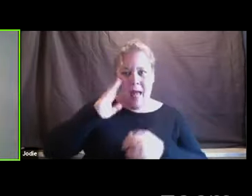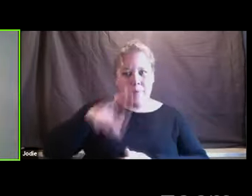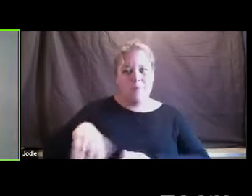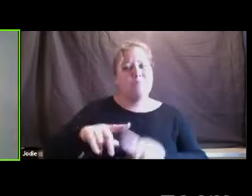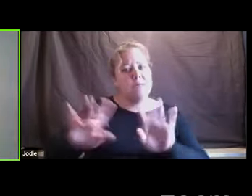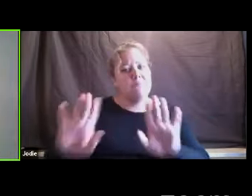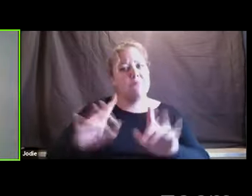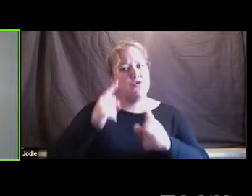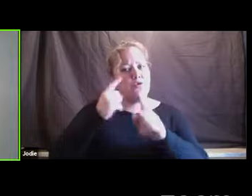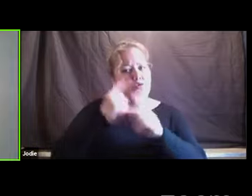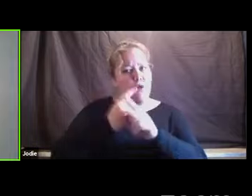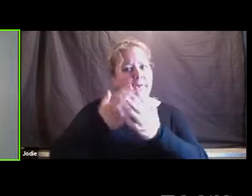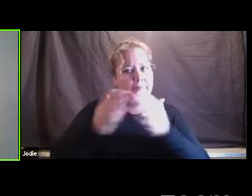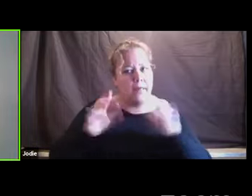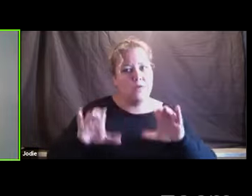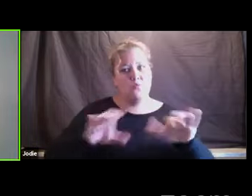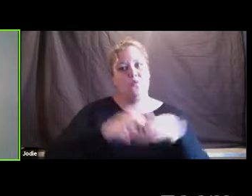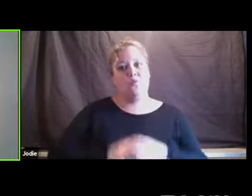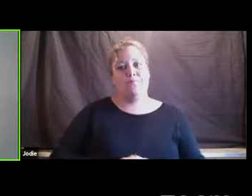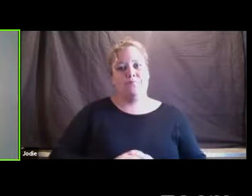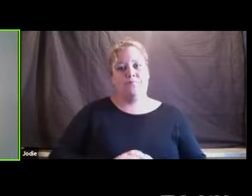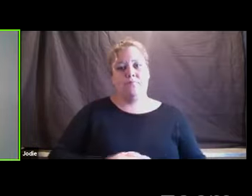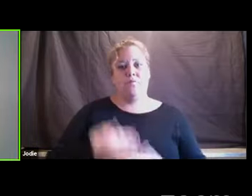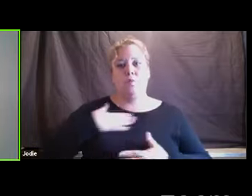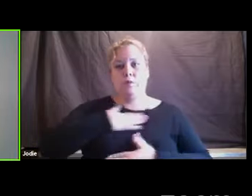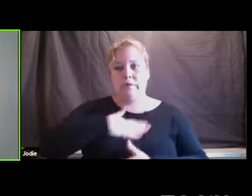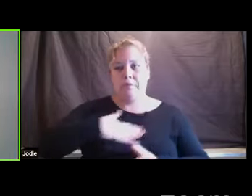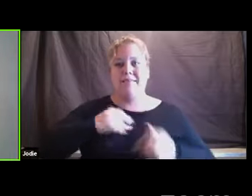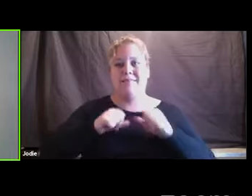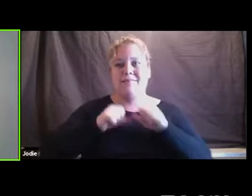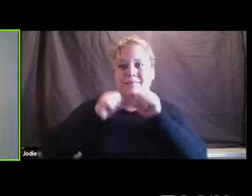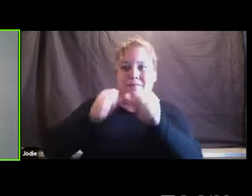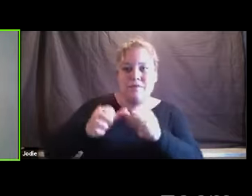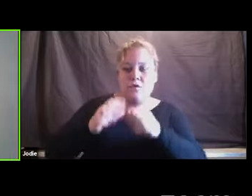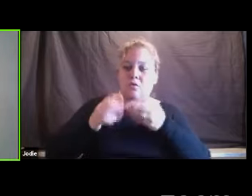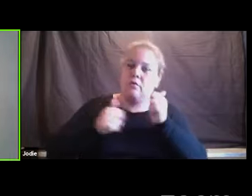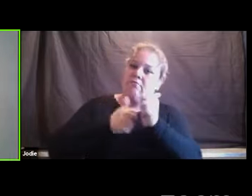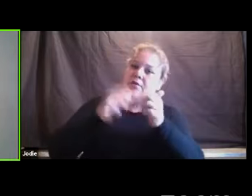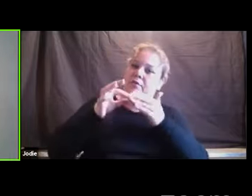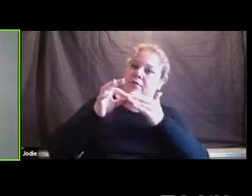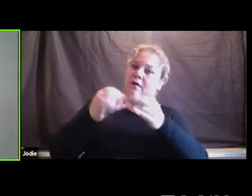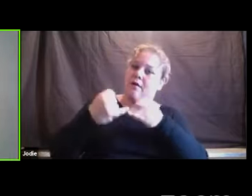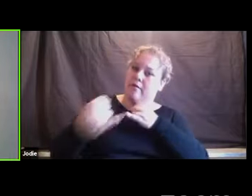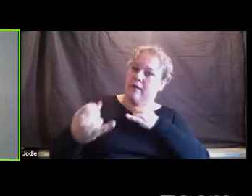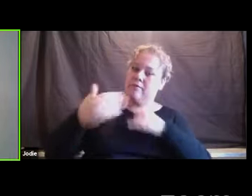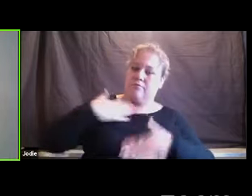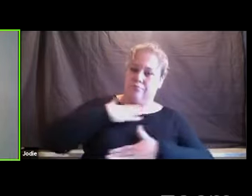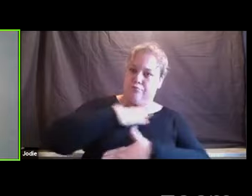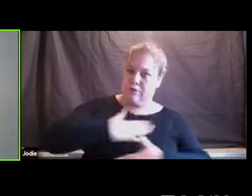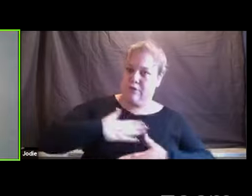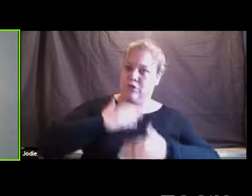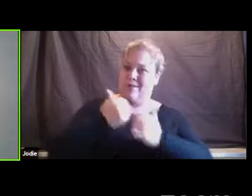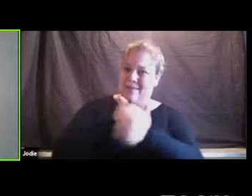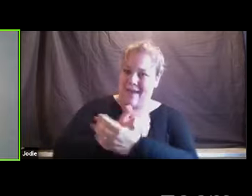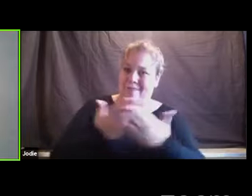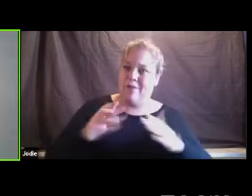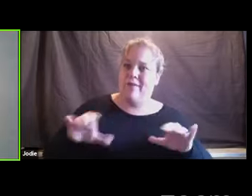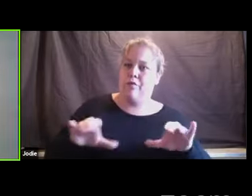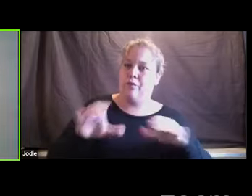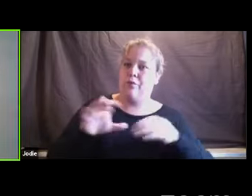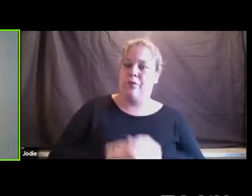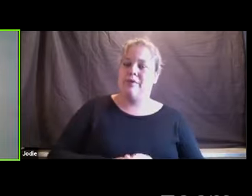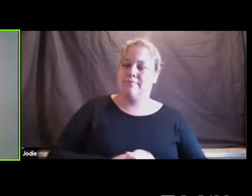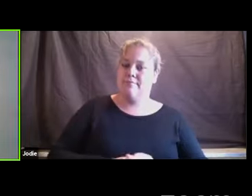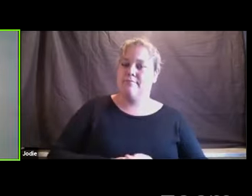thing to do. So please continue to follow those guidelines. Appreciate everything that you're doing to try